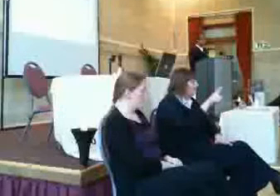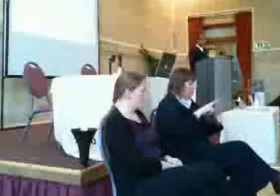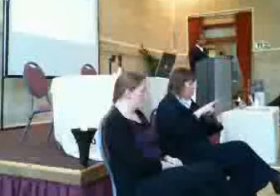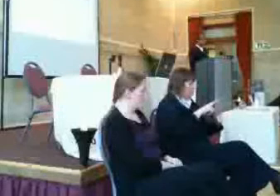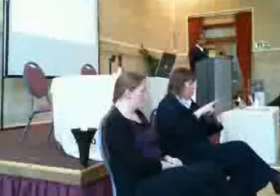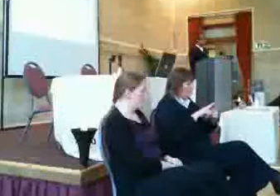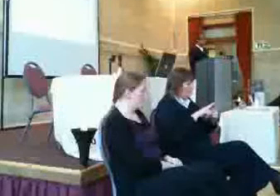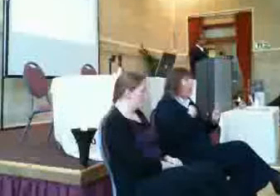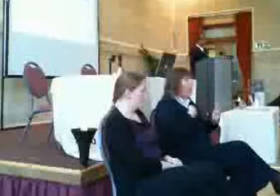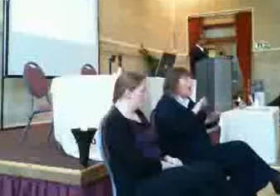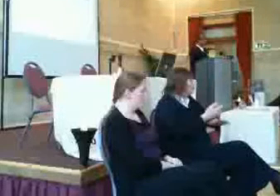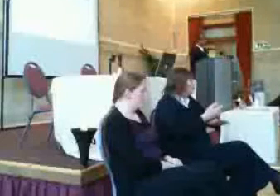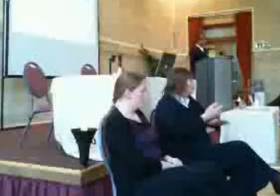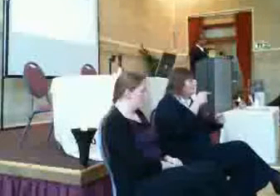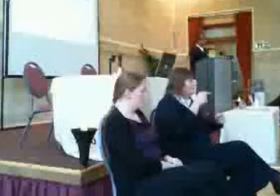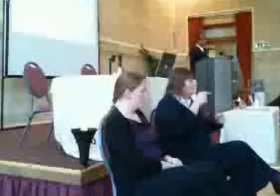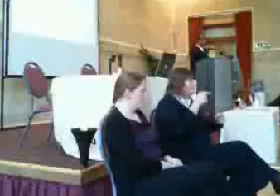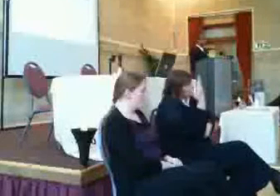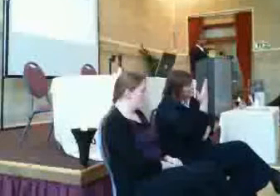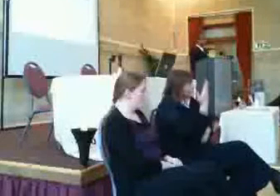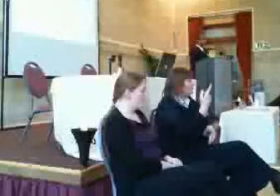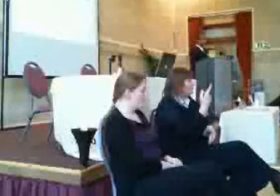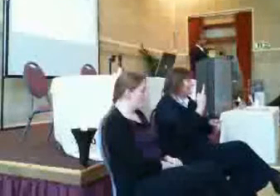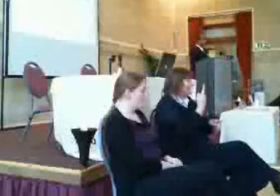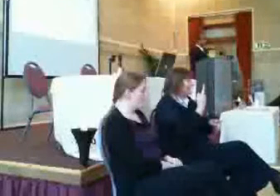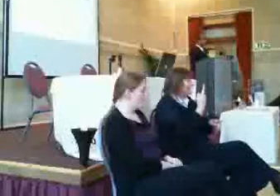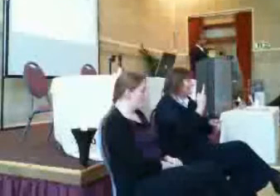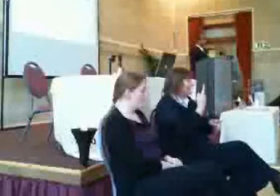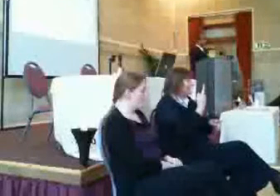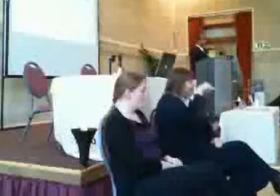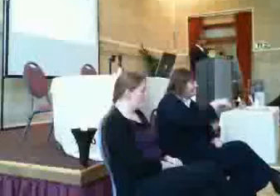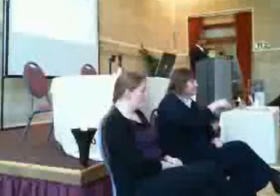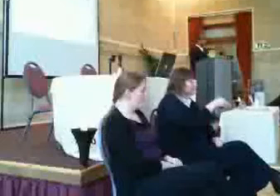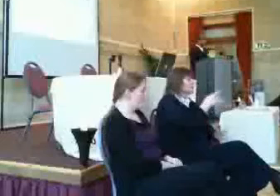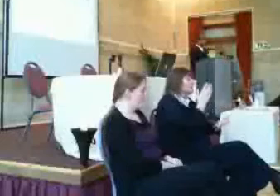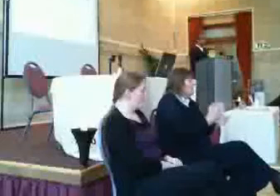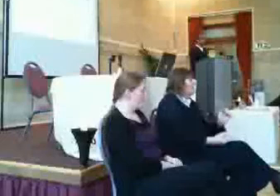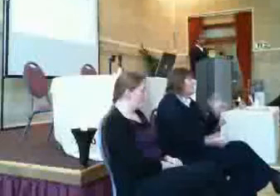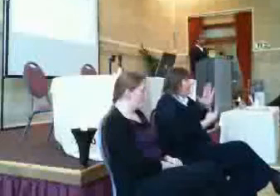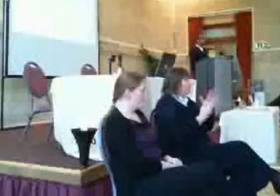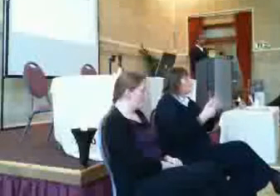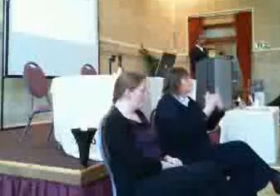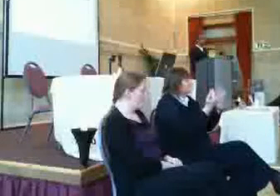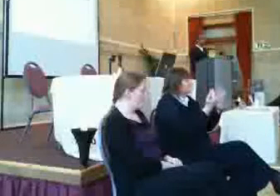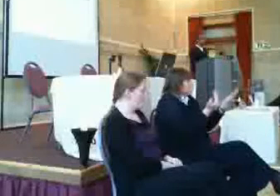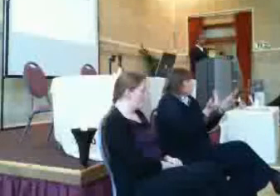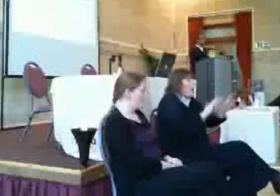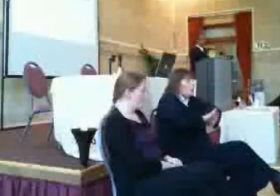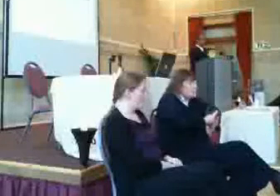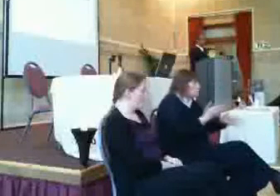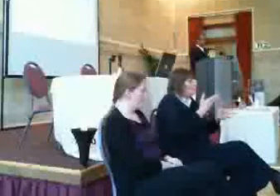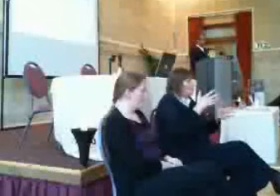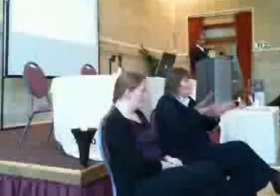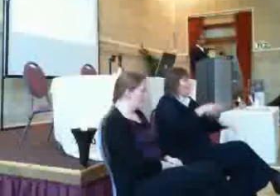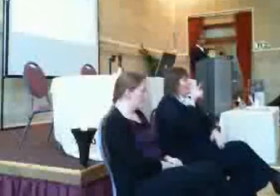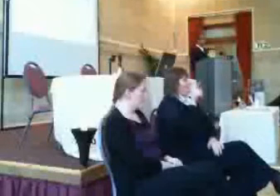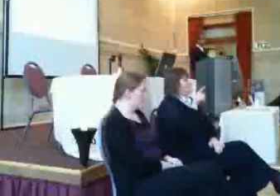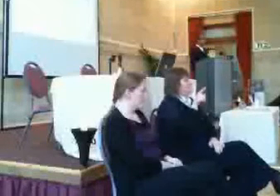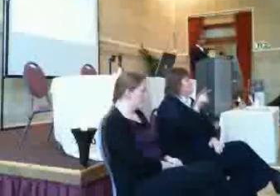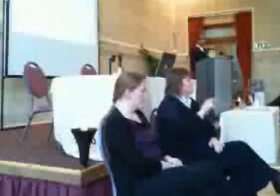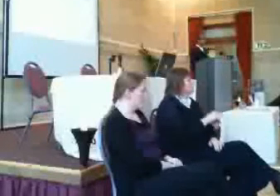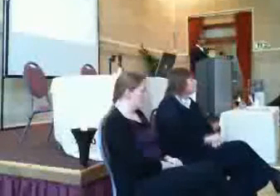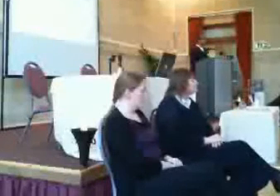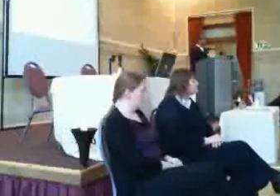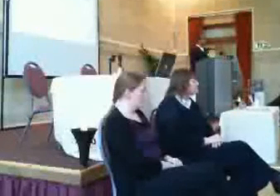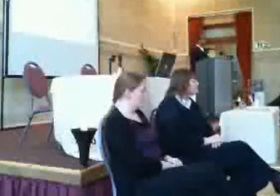today, standing before you, talking about this very, very important day. You've got a programme in front of